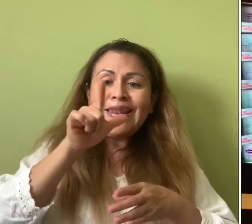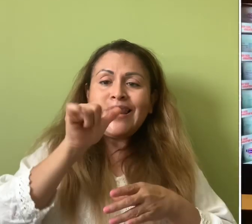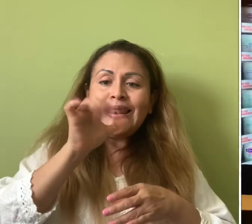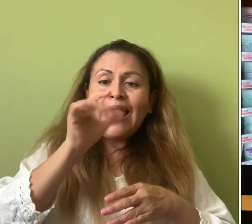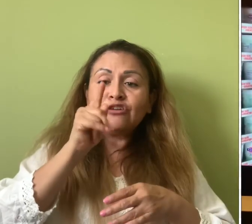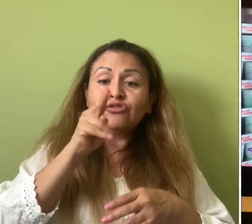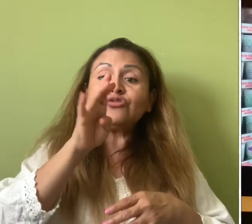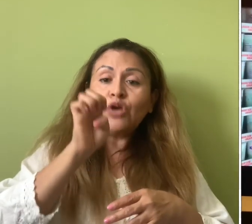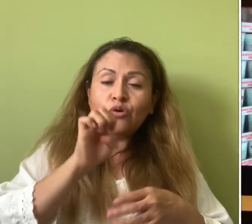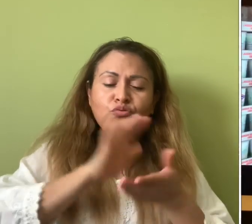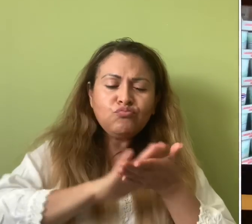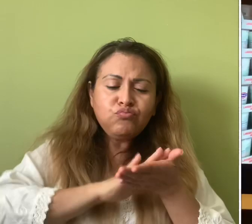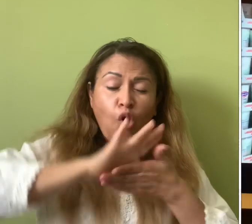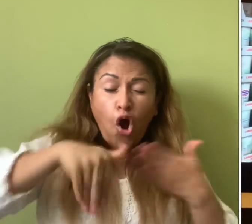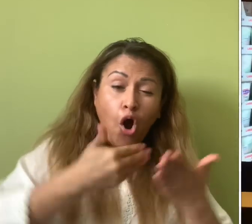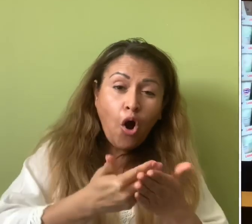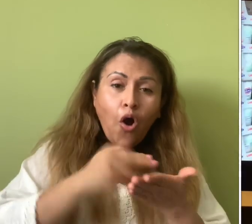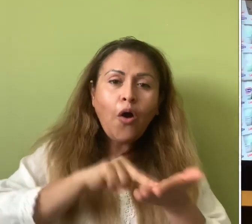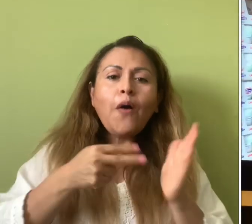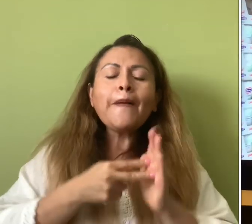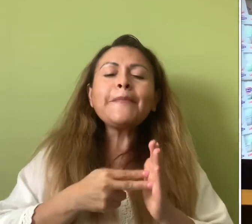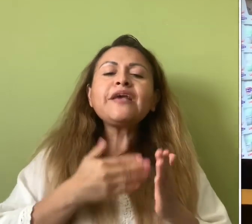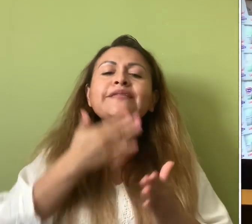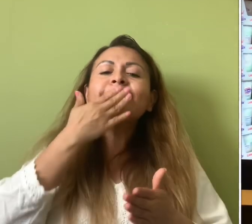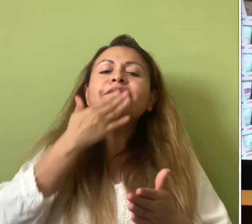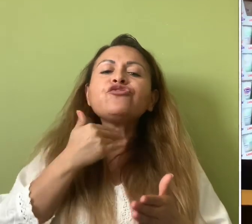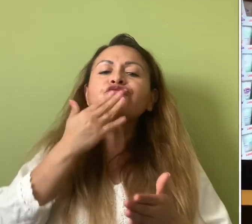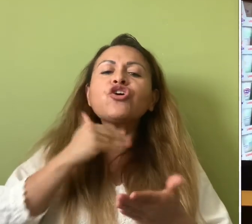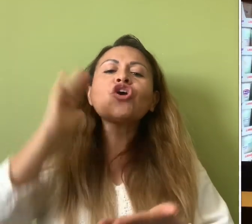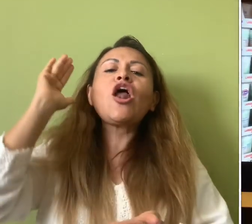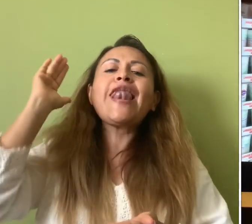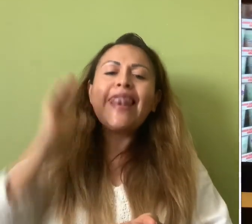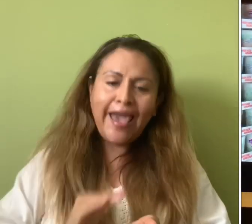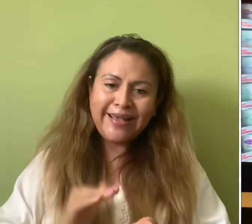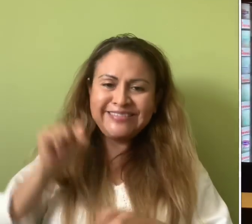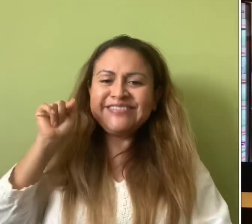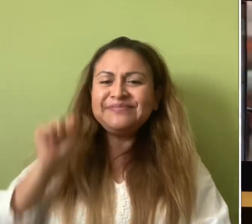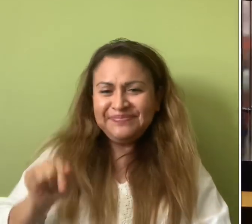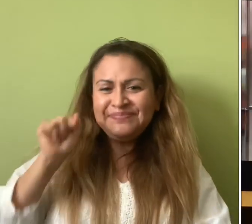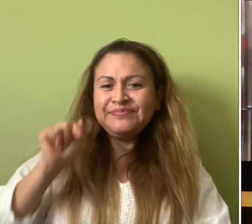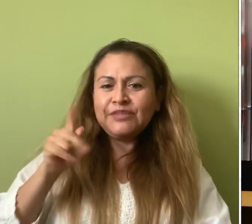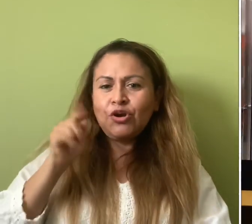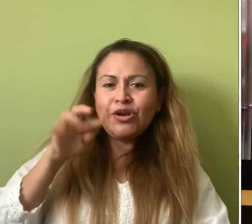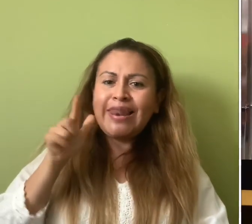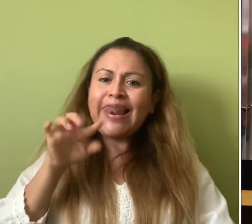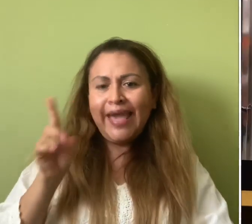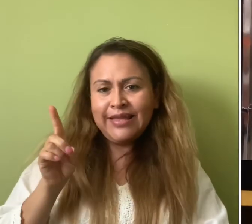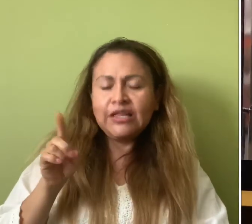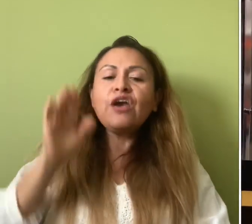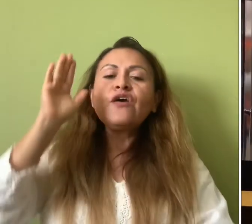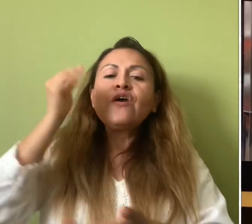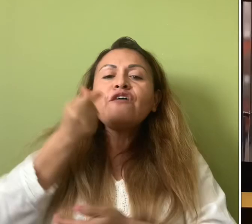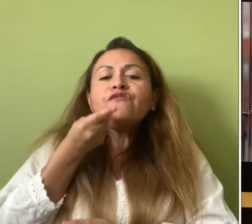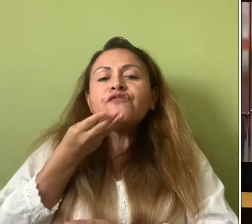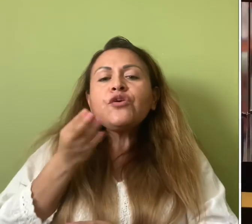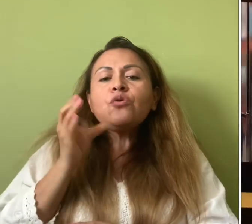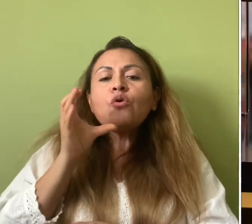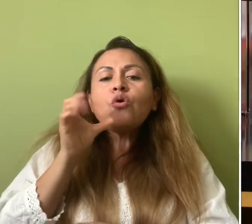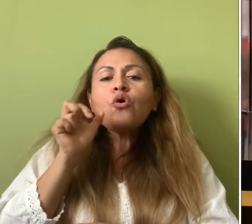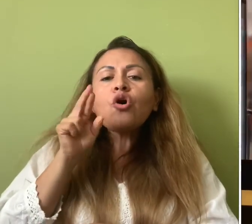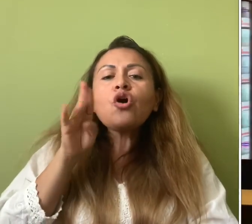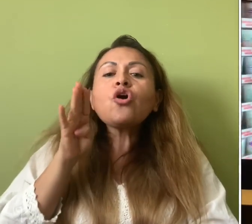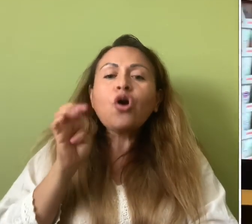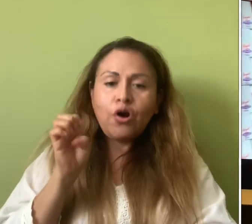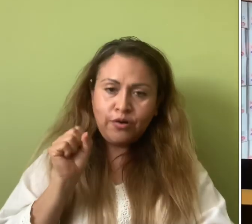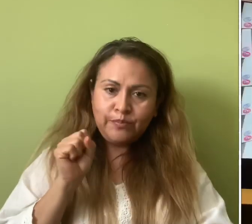Sugar. So it's a lower sugar yogurt, and it has fewer carbs. So this is actually what you want if you're low carb